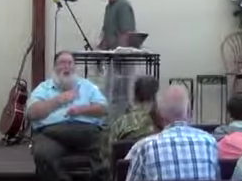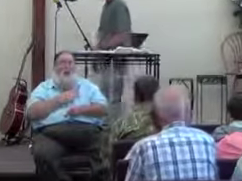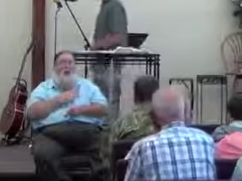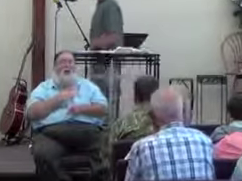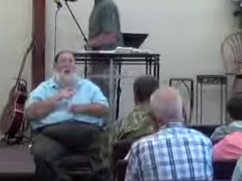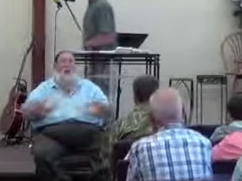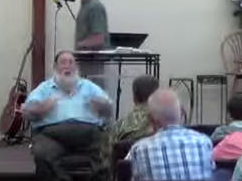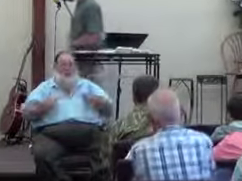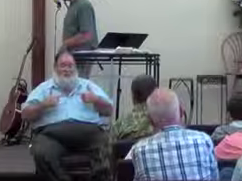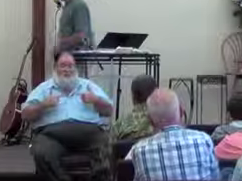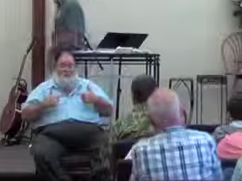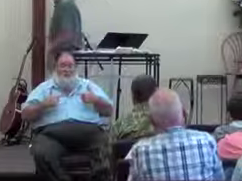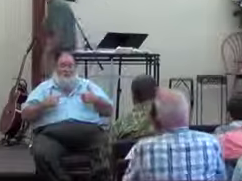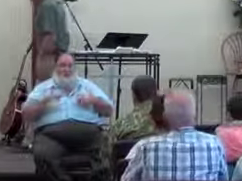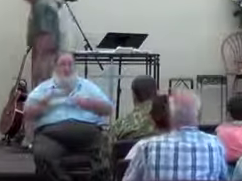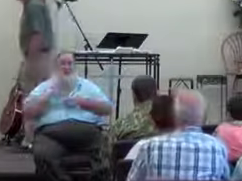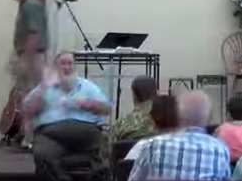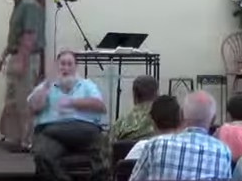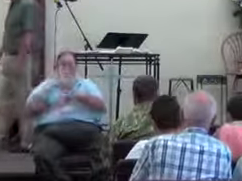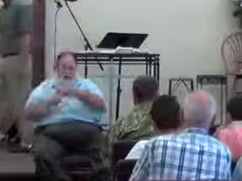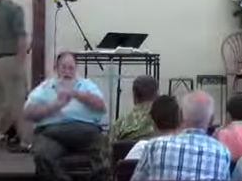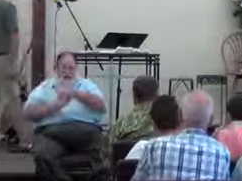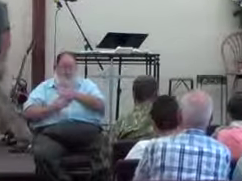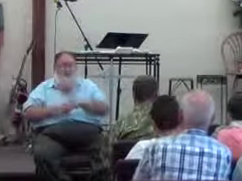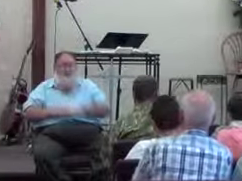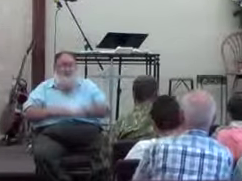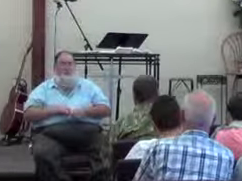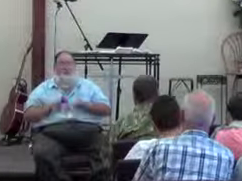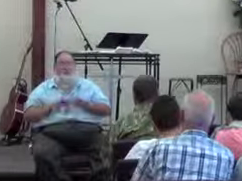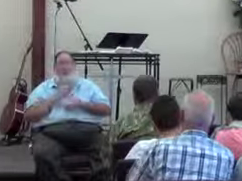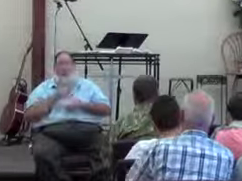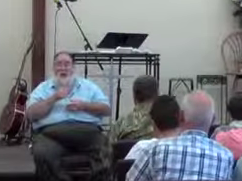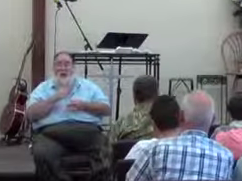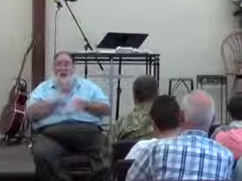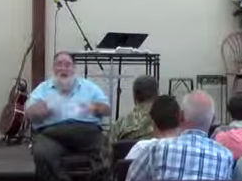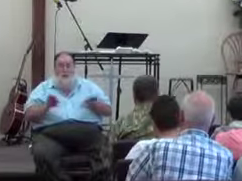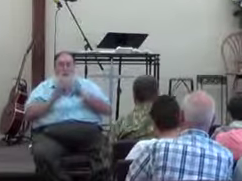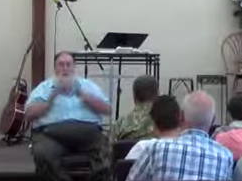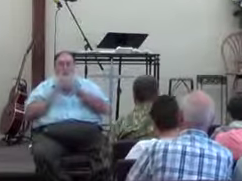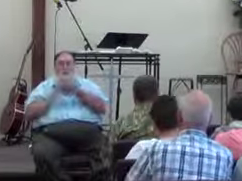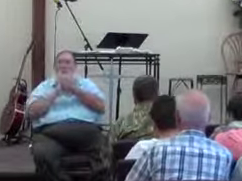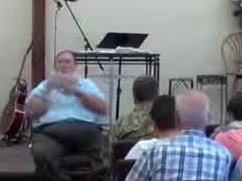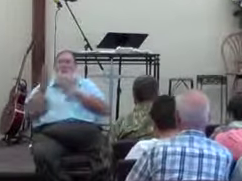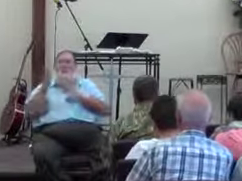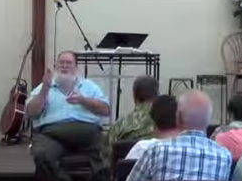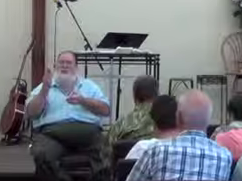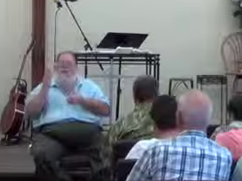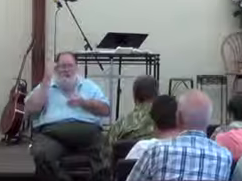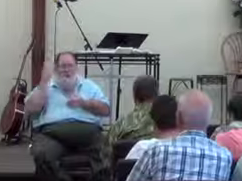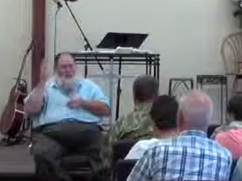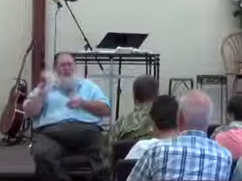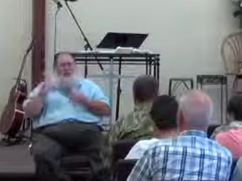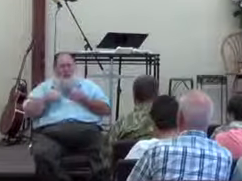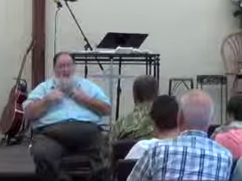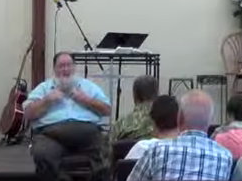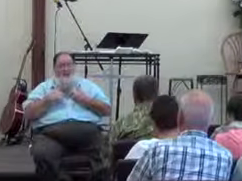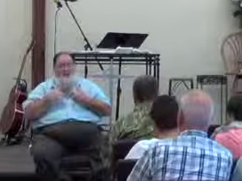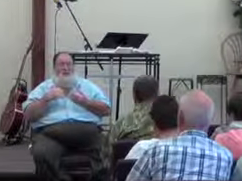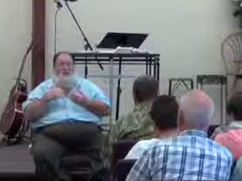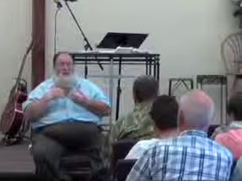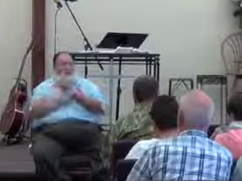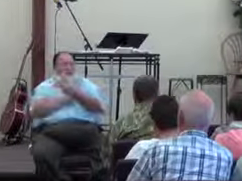hand? Is that not worthy to praise him? Because he's got the power to smash the hand, to